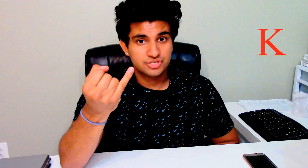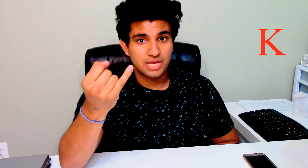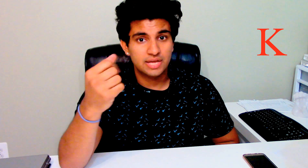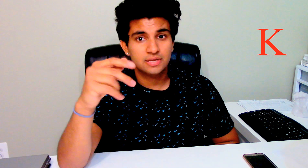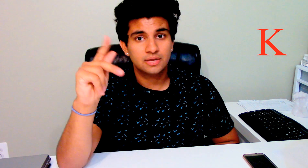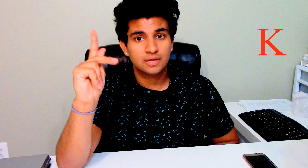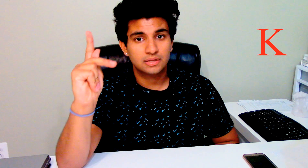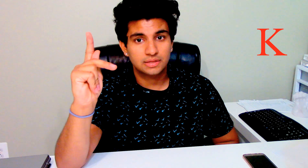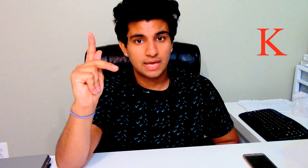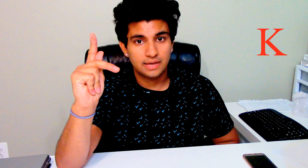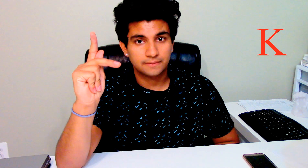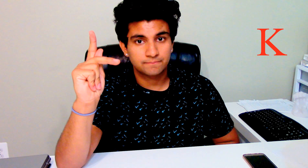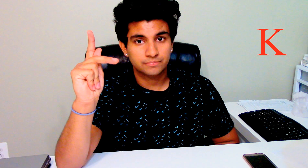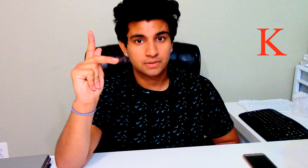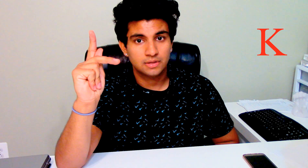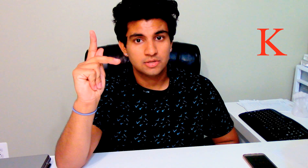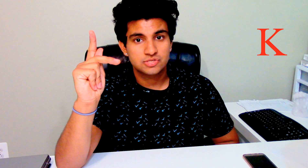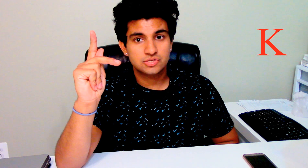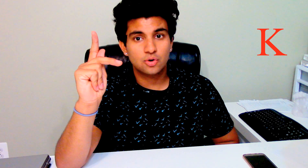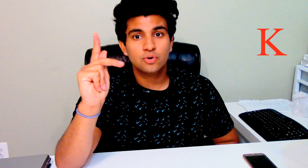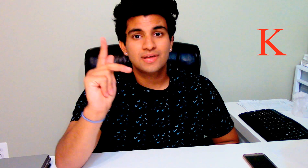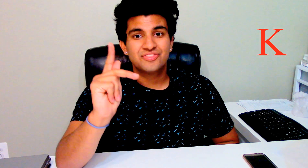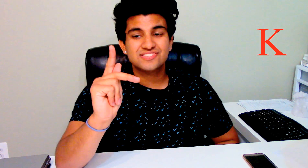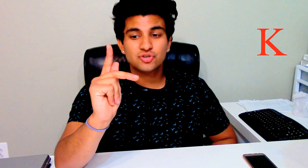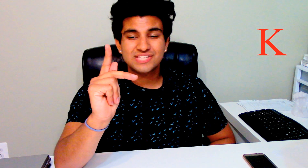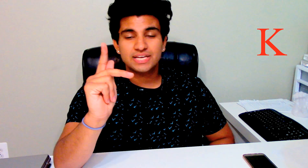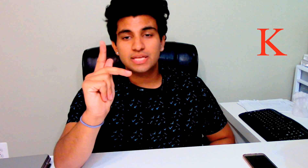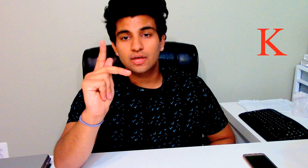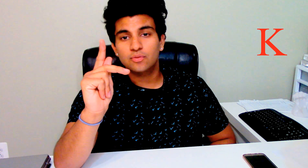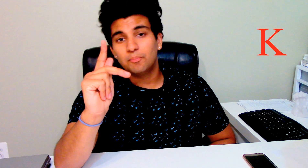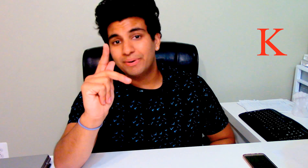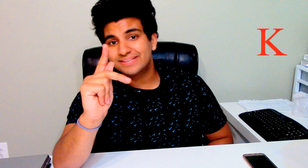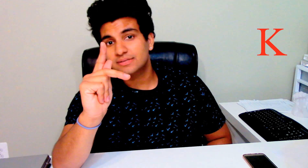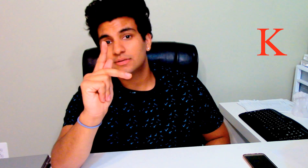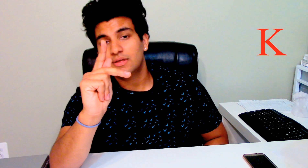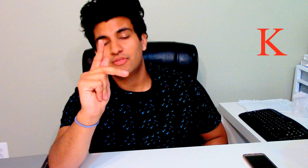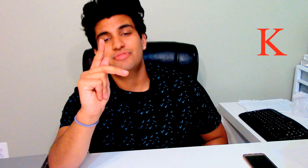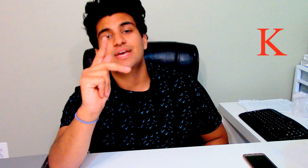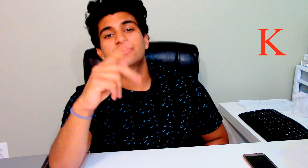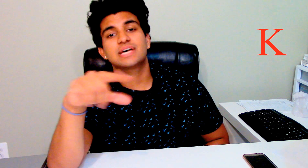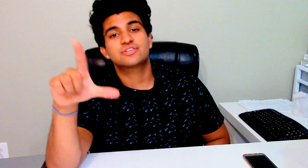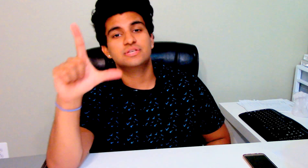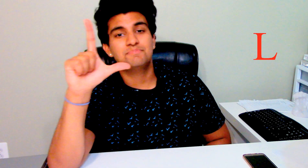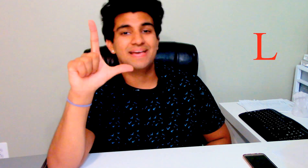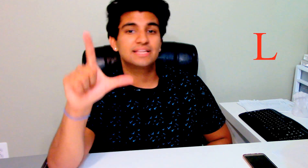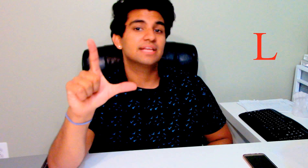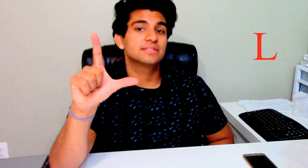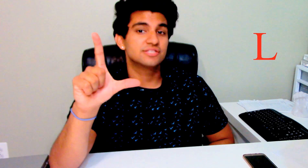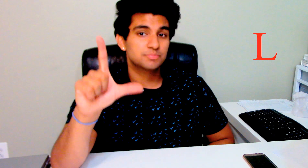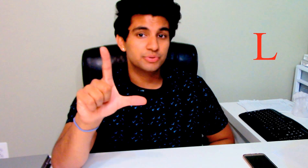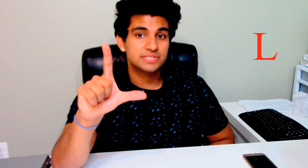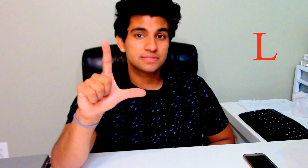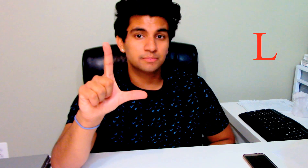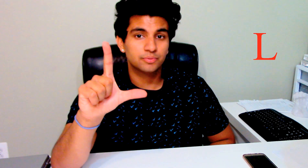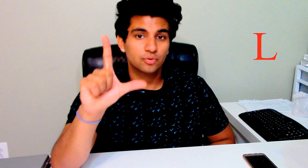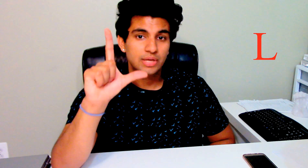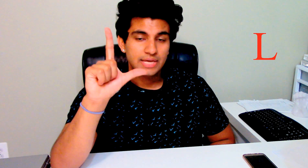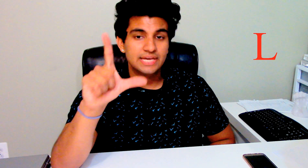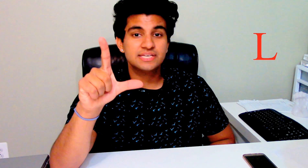J, K. So this looks like an L, but the L is actually made like this. Pretty simple. Index